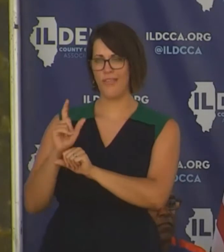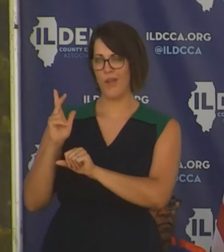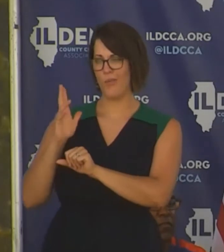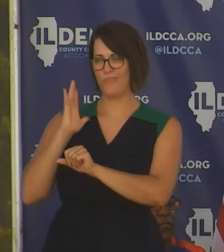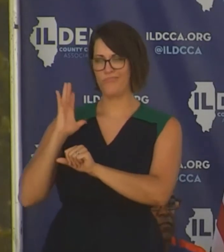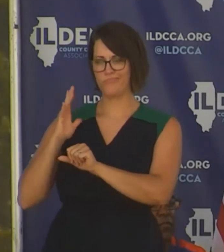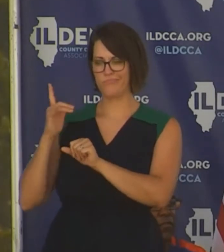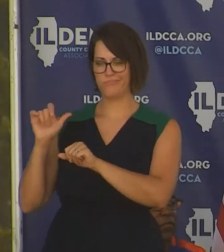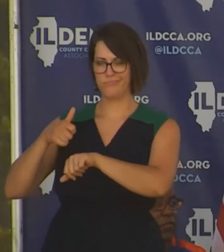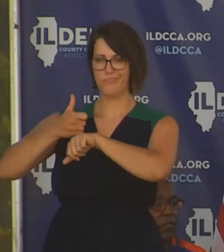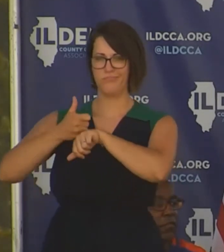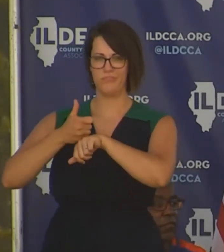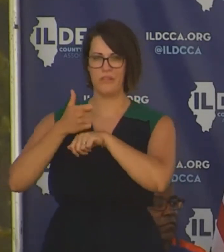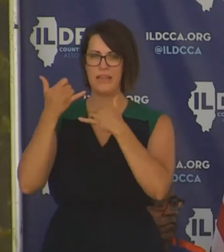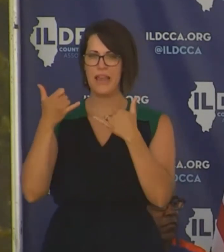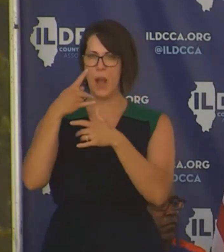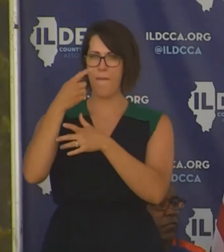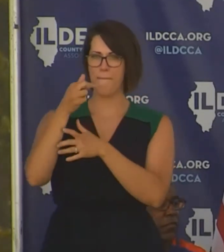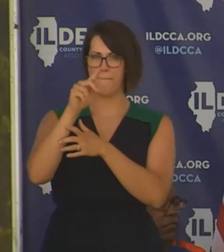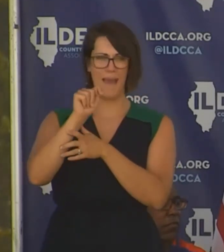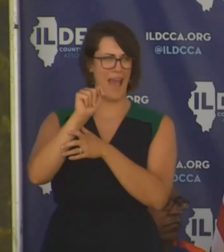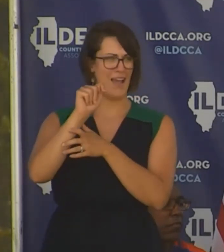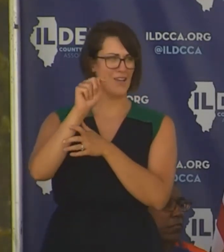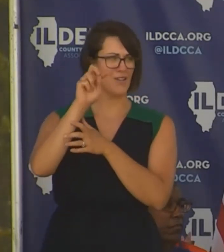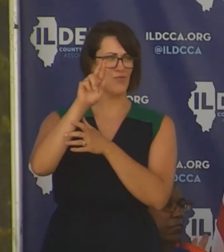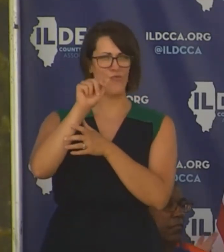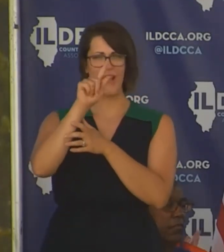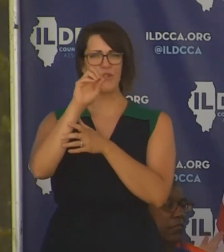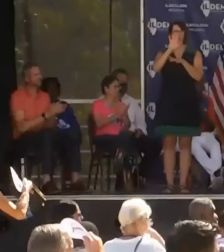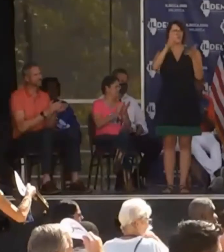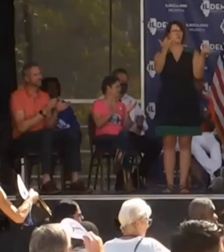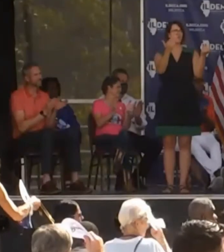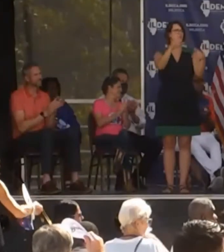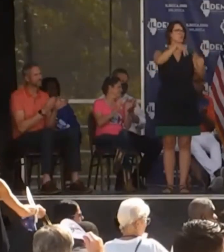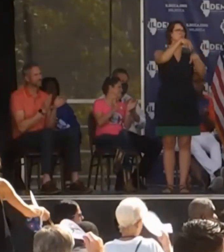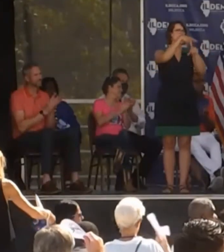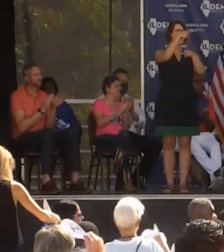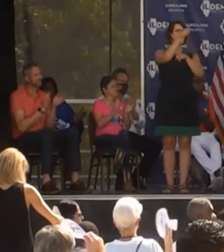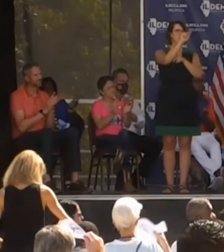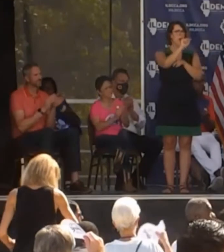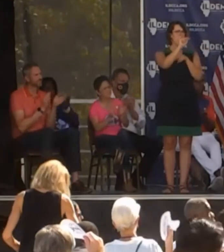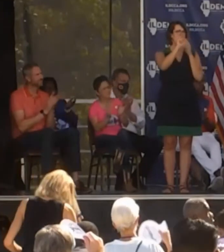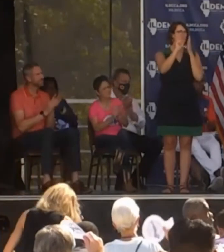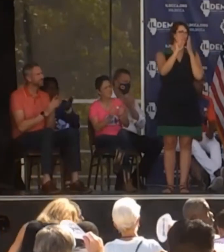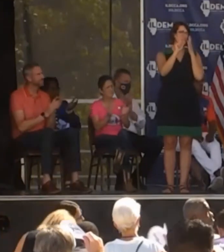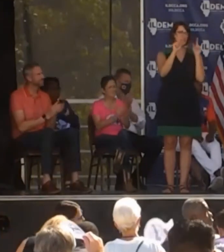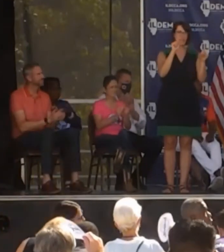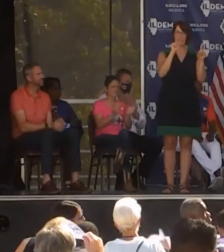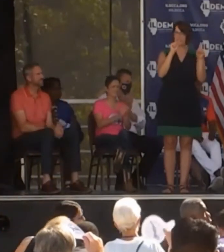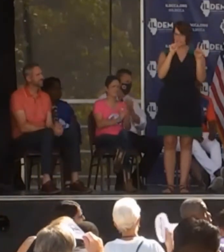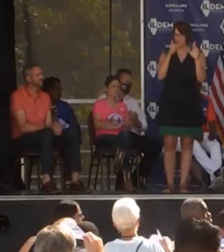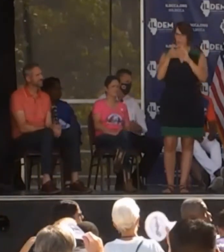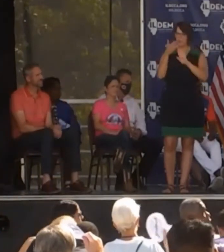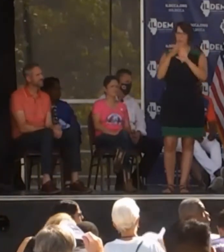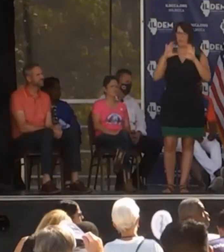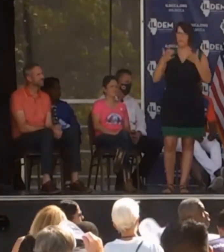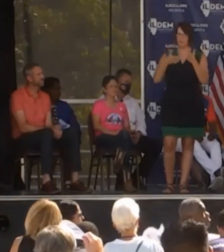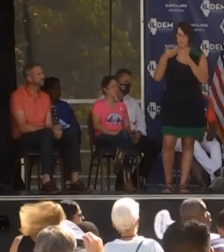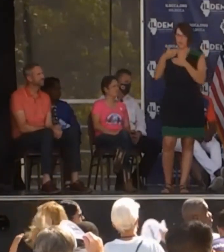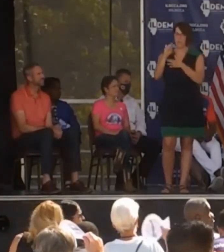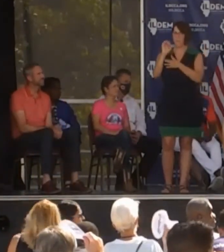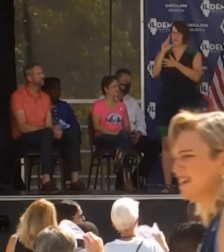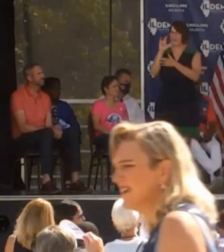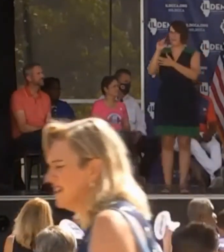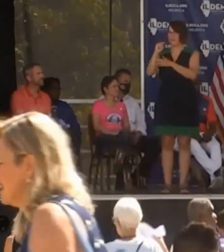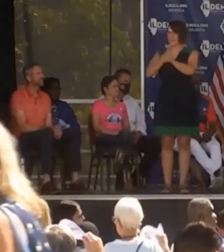And now we have Pat Cortoizo. Pat, stand up there, Pat. We have Pat running our party now. McLean County has